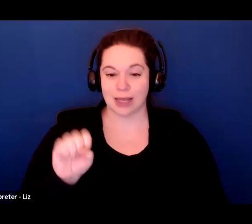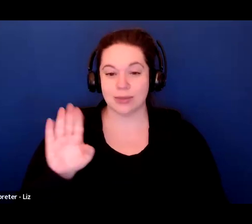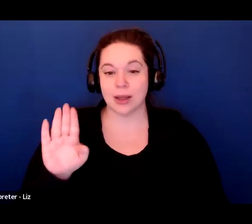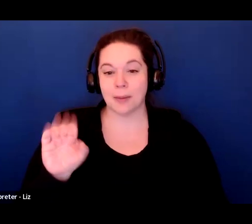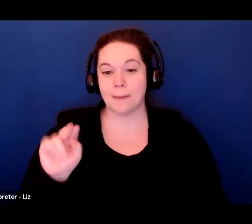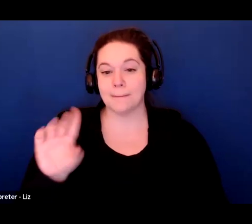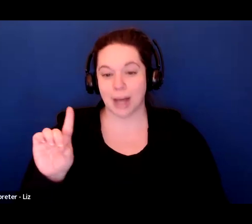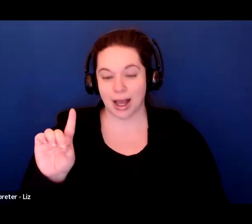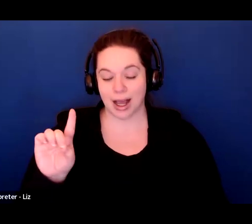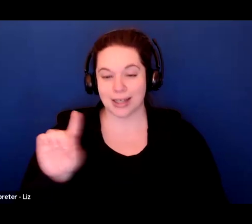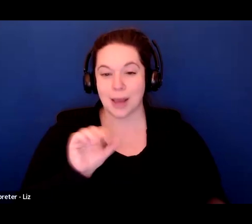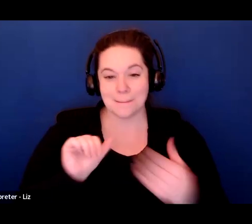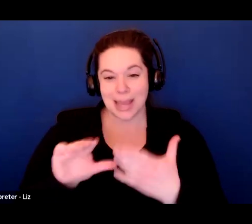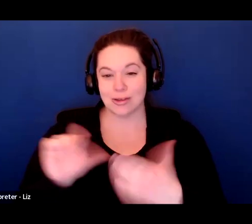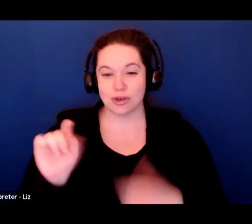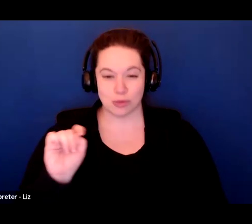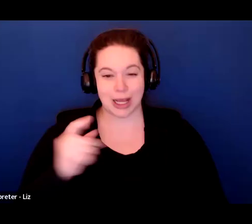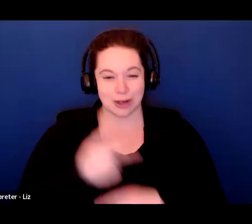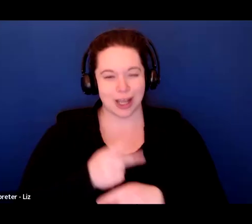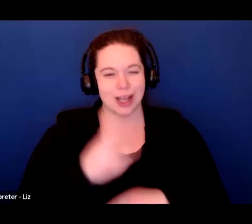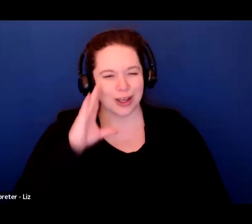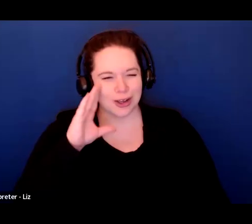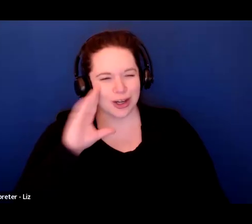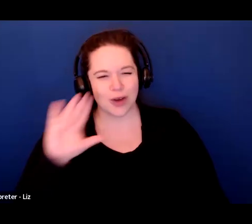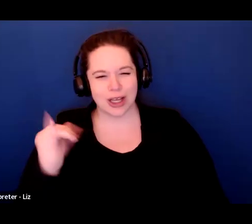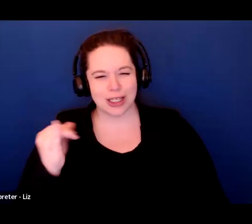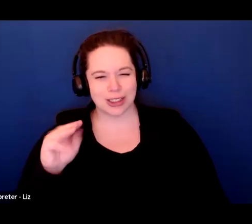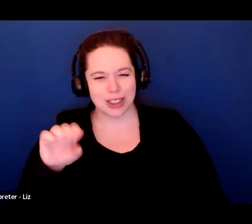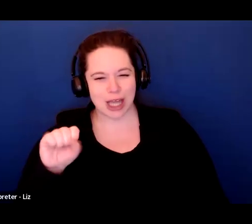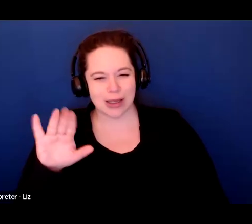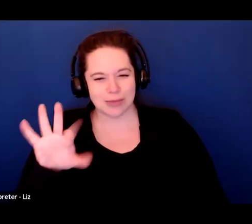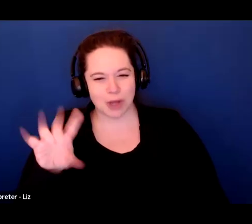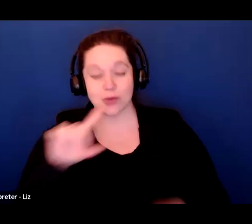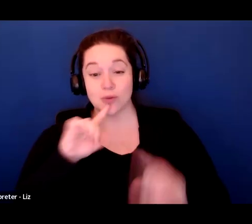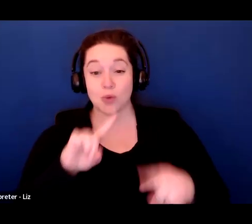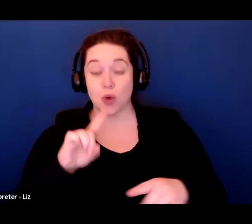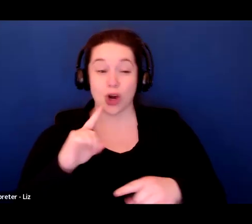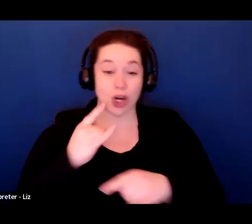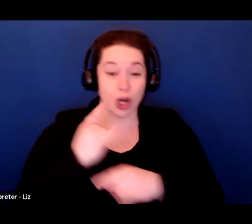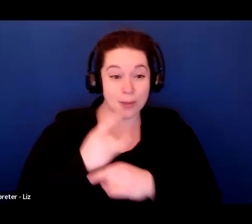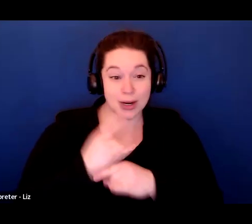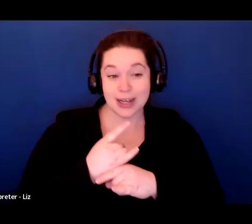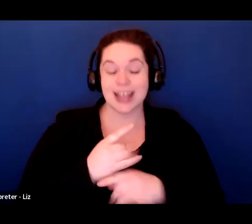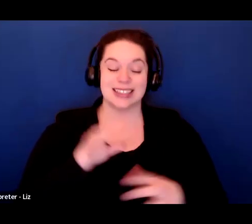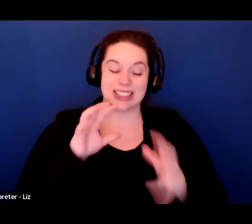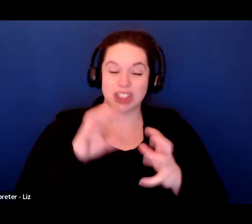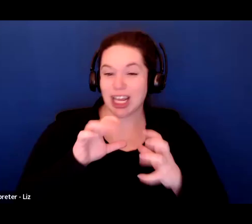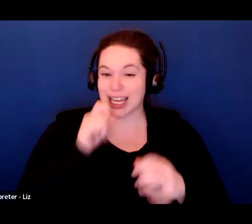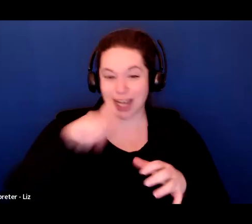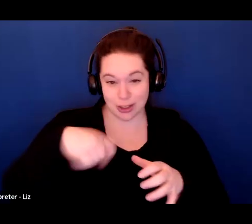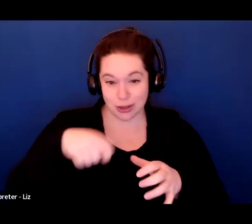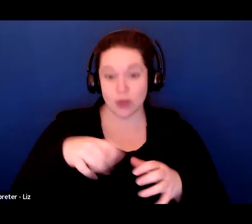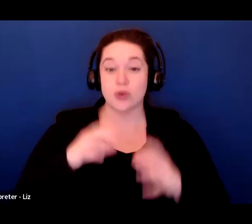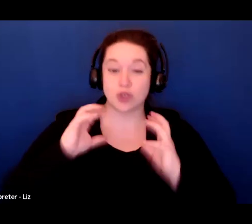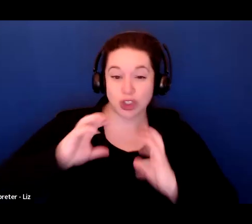care. And that's, he would always orders martini. I want it shaken, not stirred. Well, you want to shake your bladder. And the way you're going to shake your